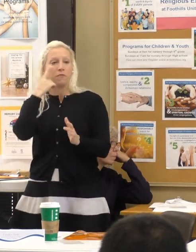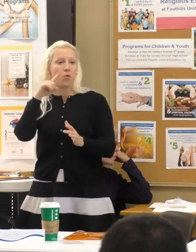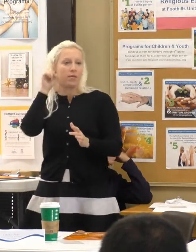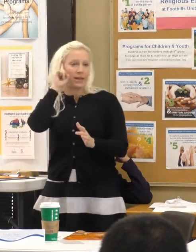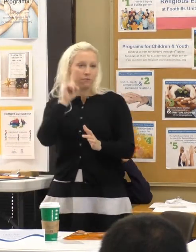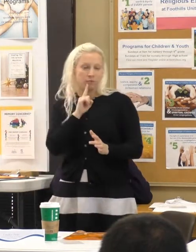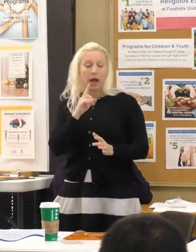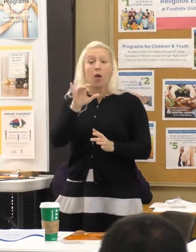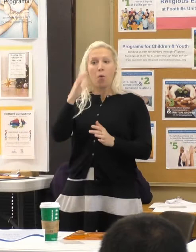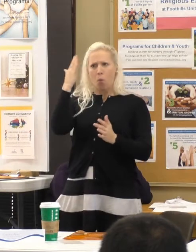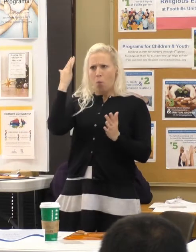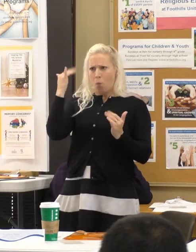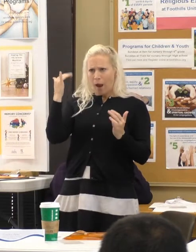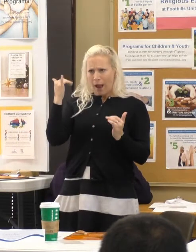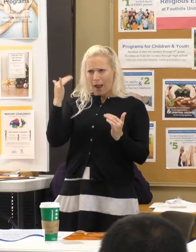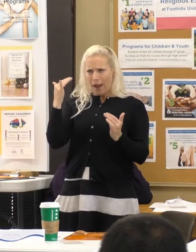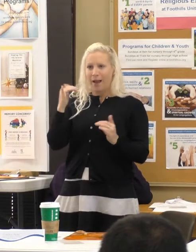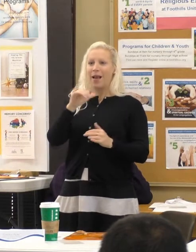the Deaf.